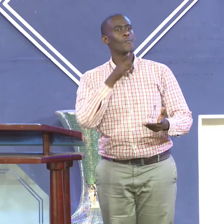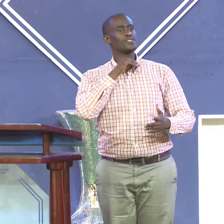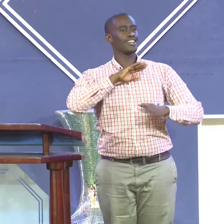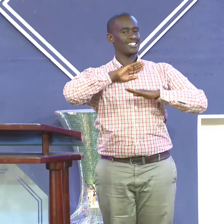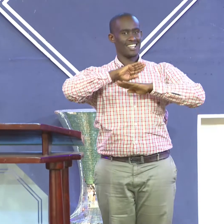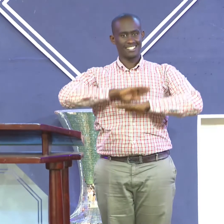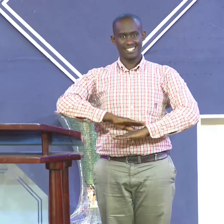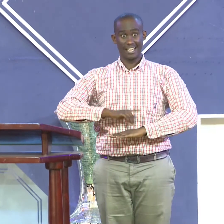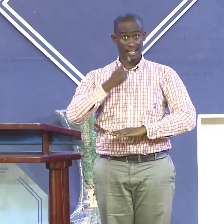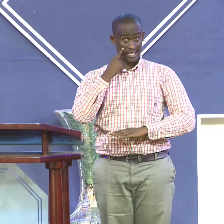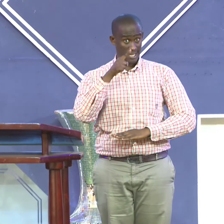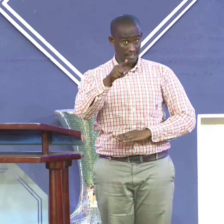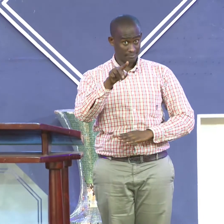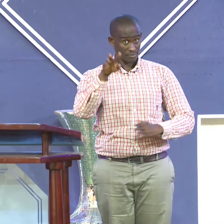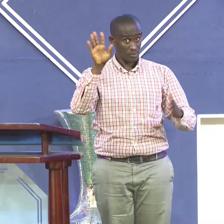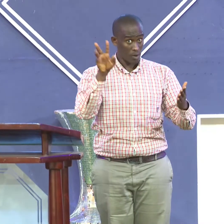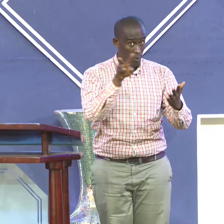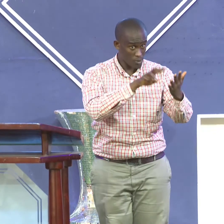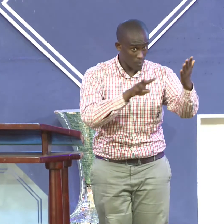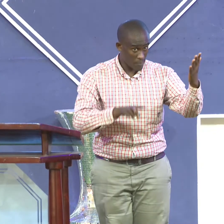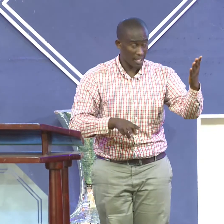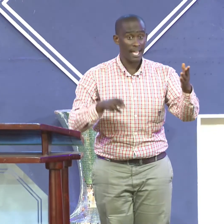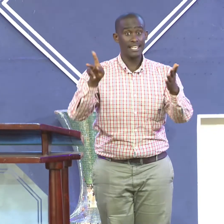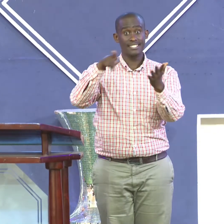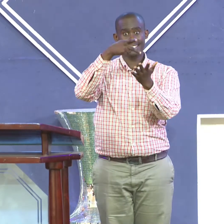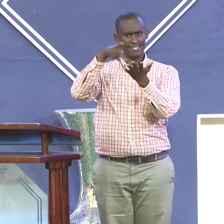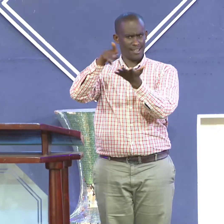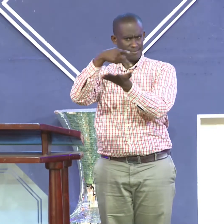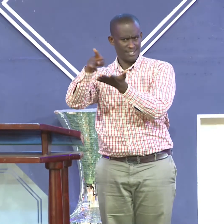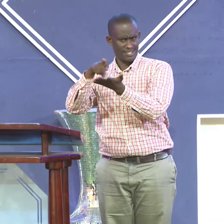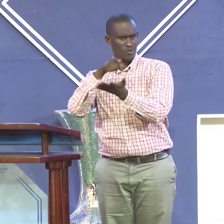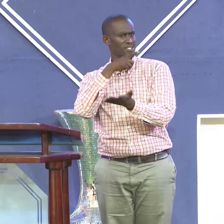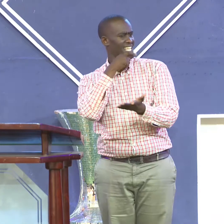calm. Go and read at the Psalms of Asaph.